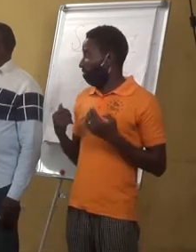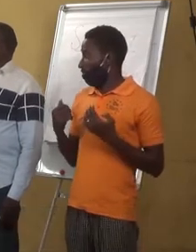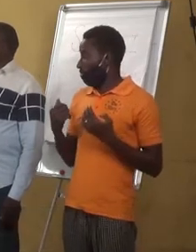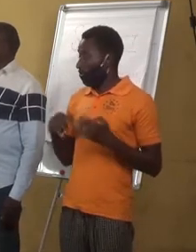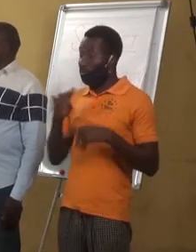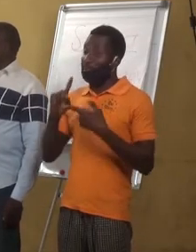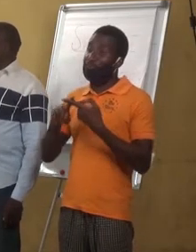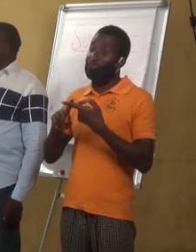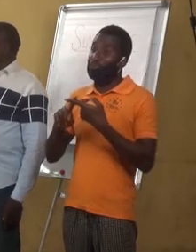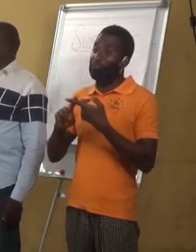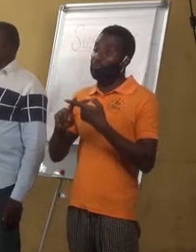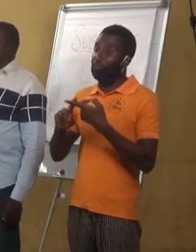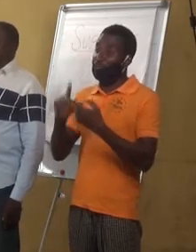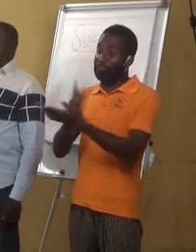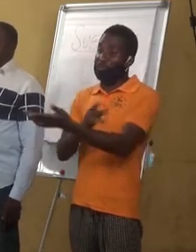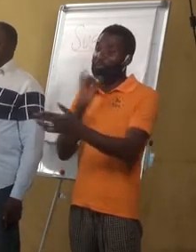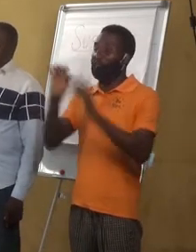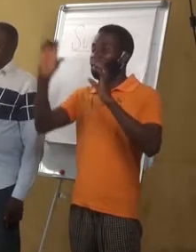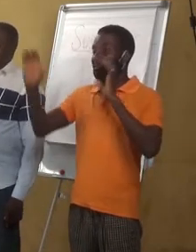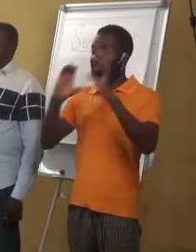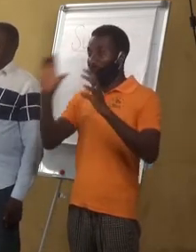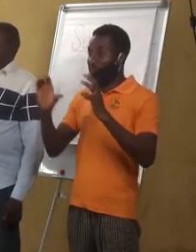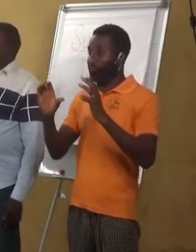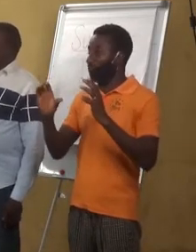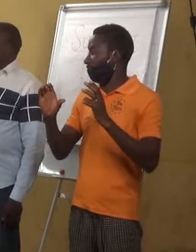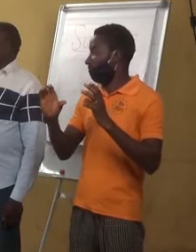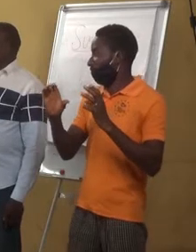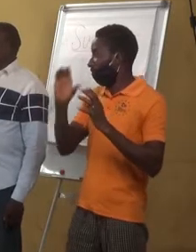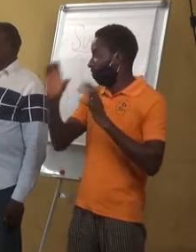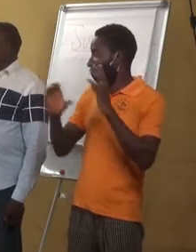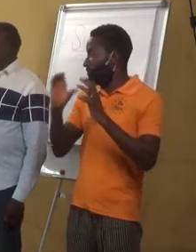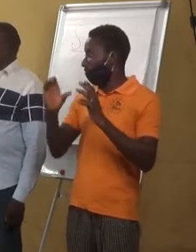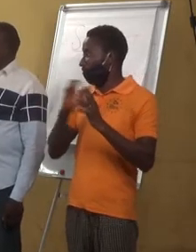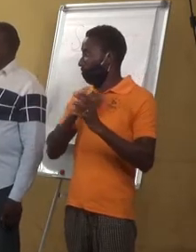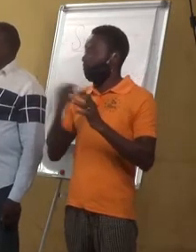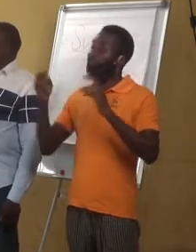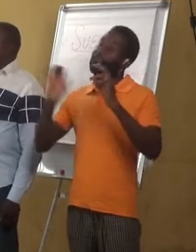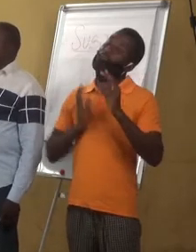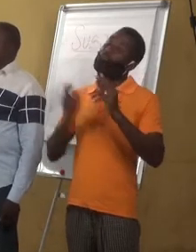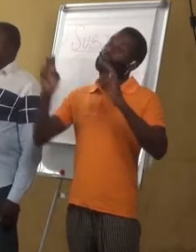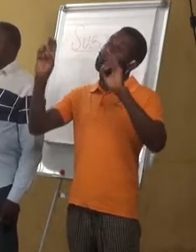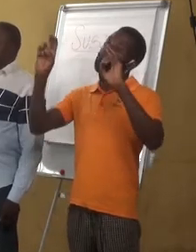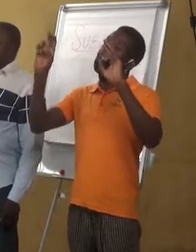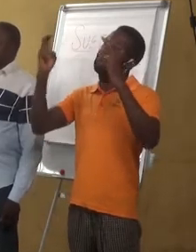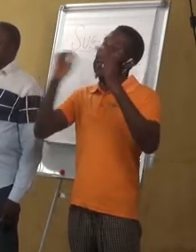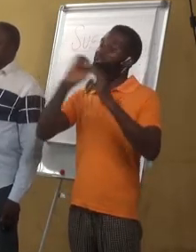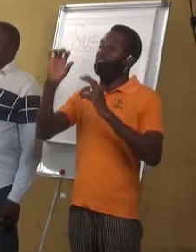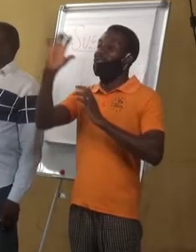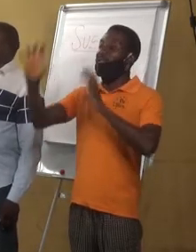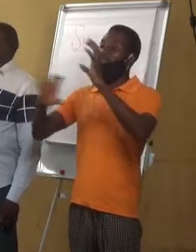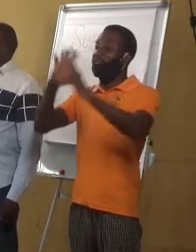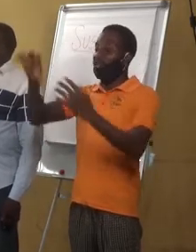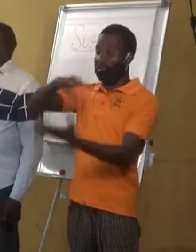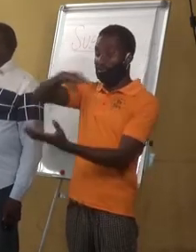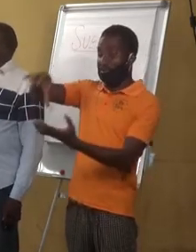chemistry known as chemical combination. In this concept, we'll be looking at it under the following